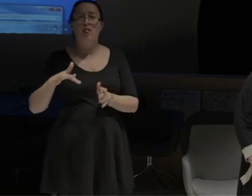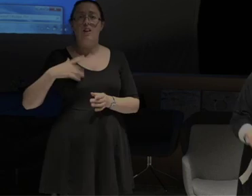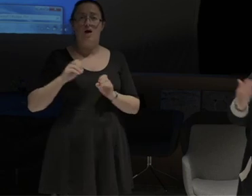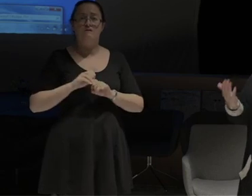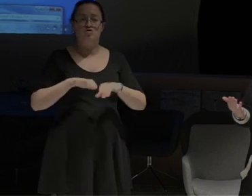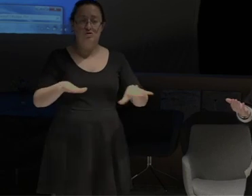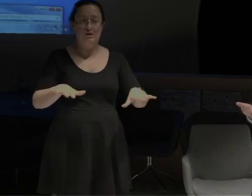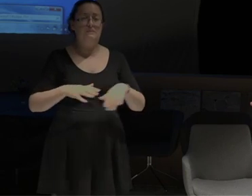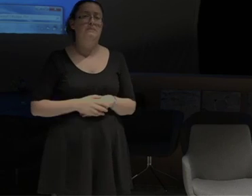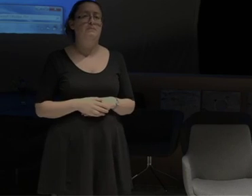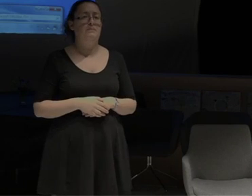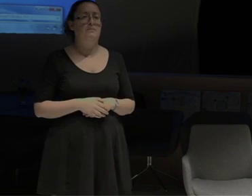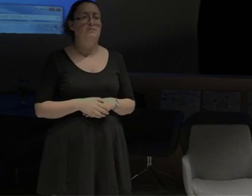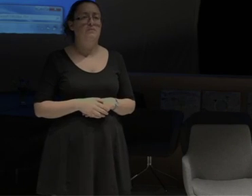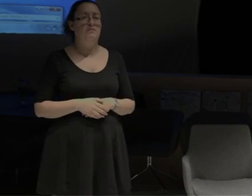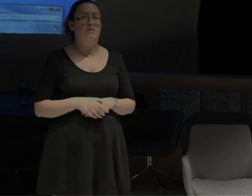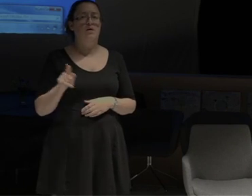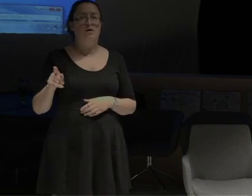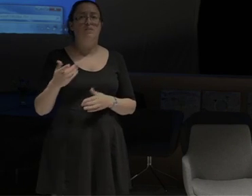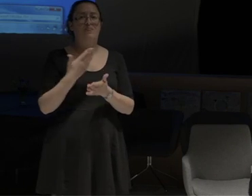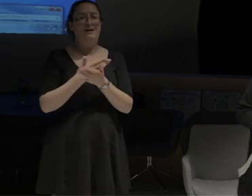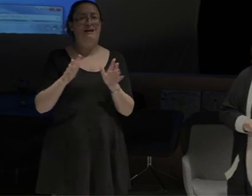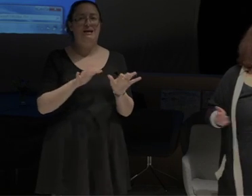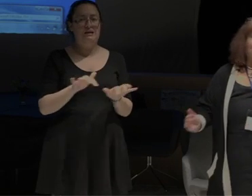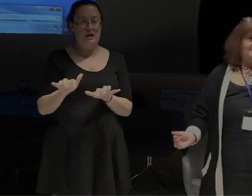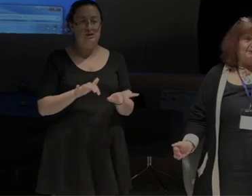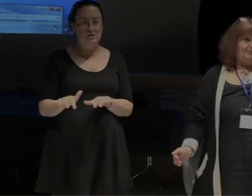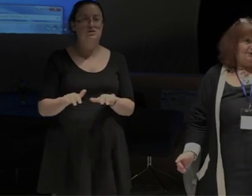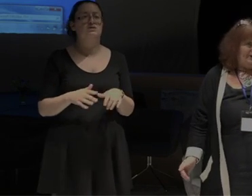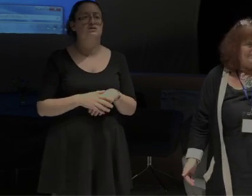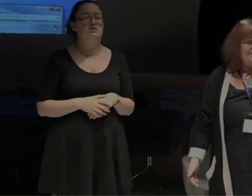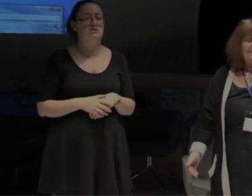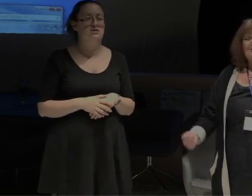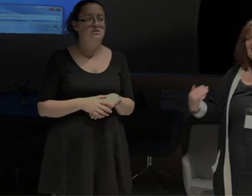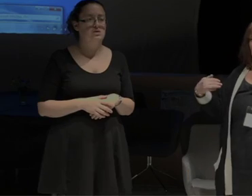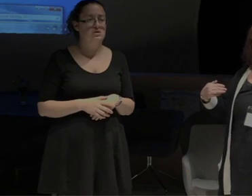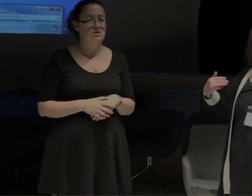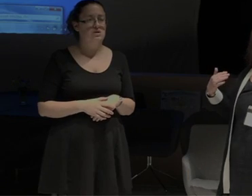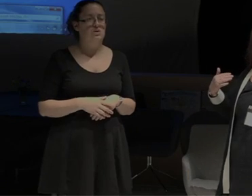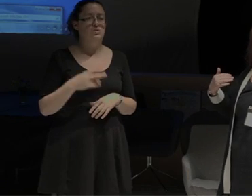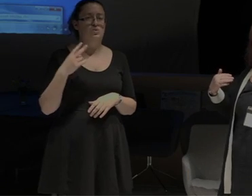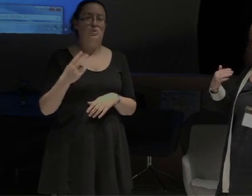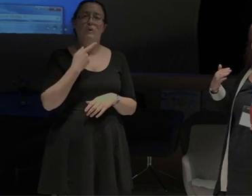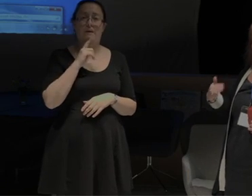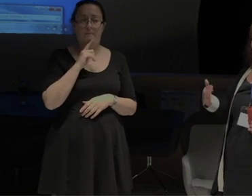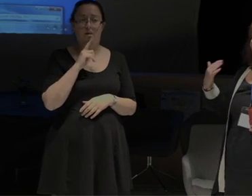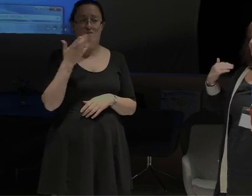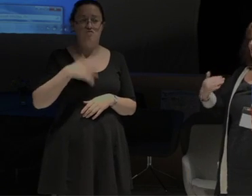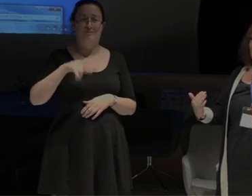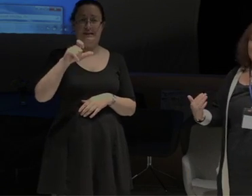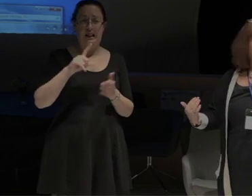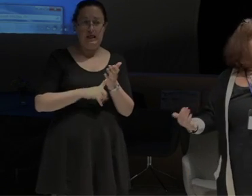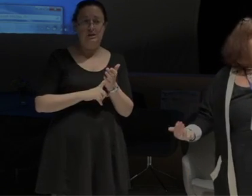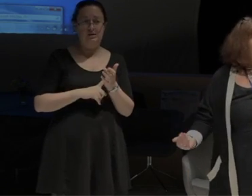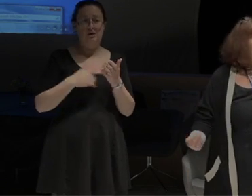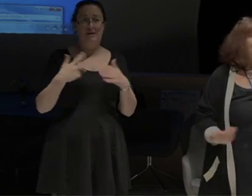as usual. And thank you very much to My Clear Text. I think two of the most amazing people there are actually people here from CityLit who have